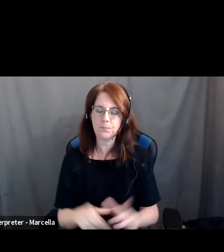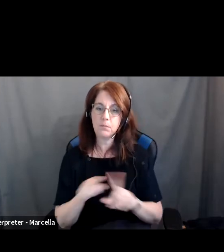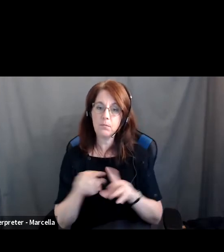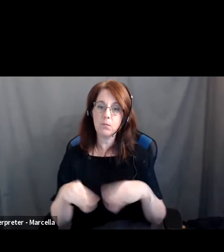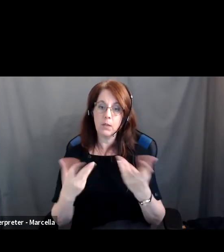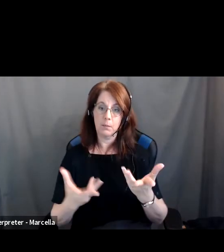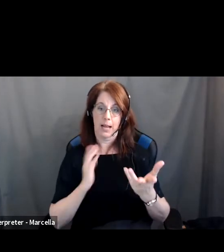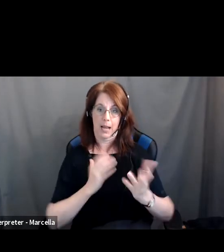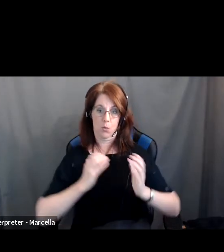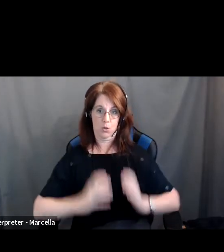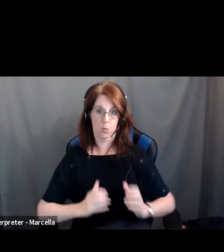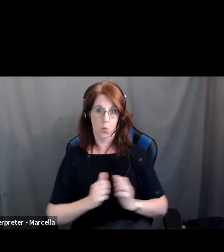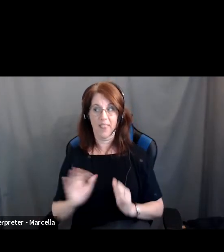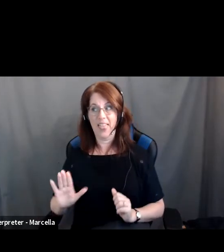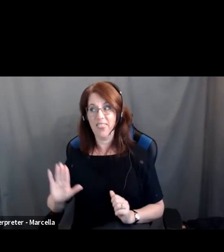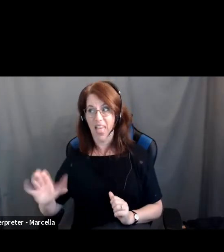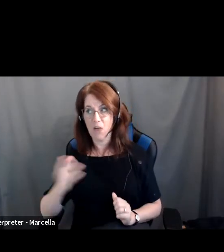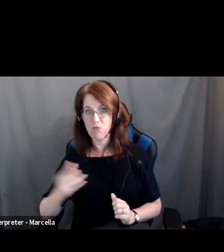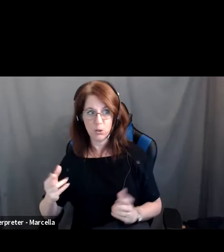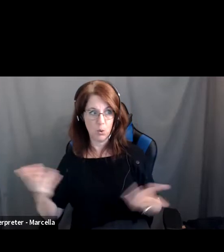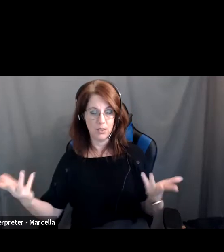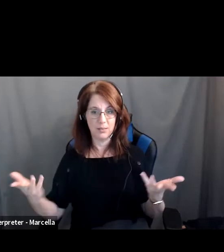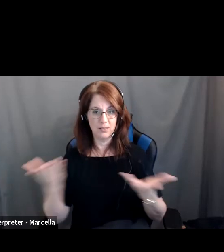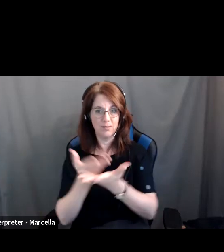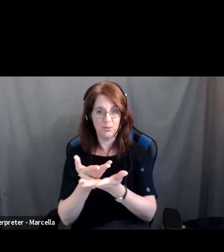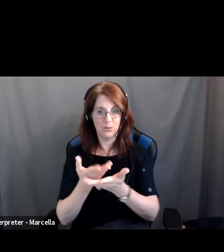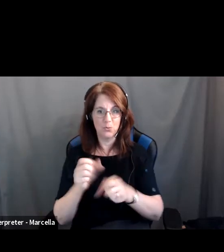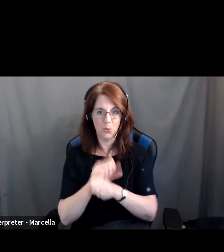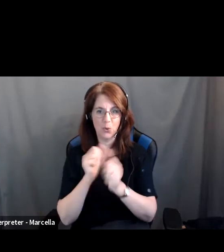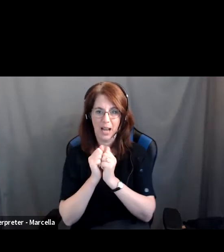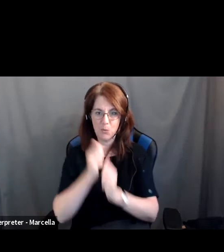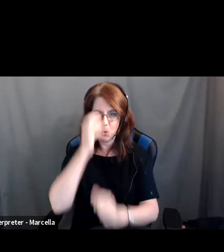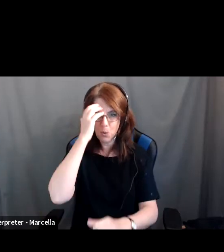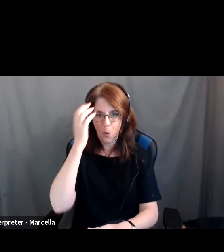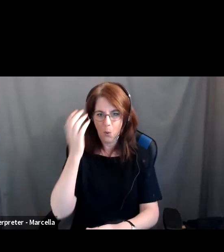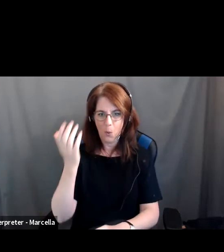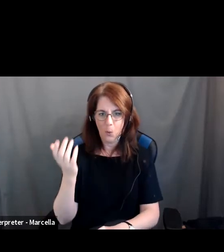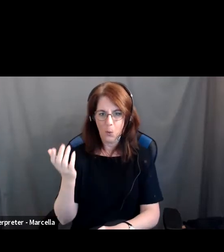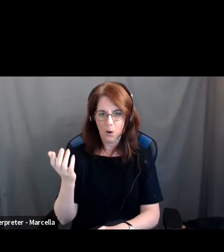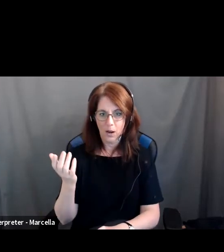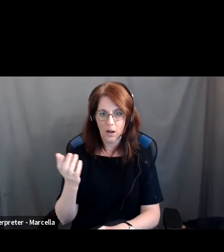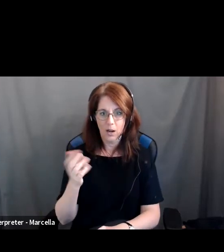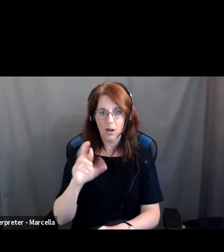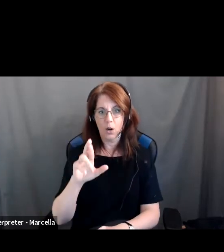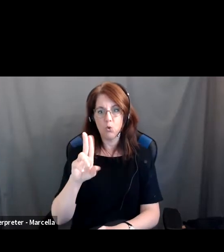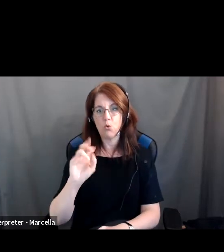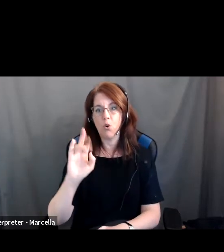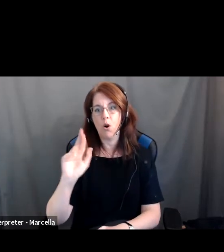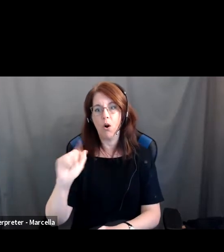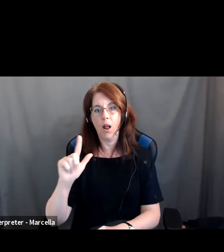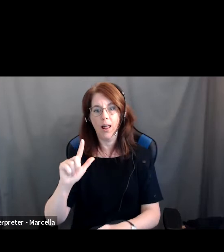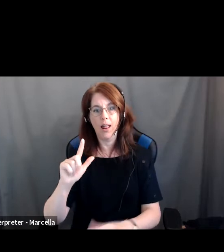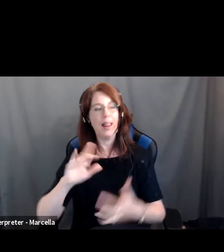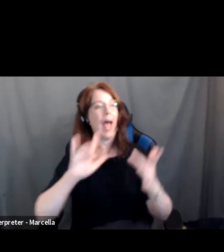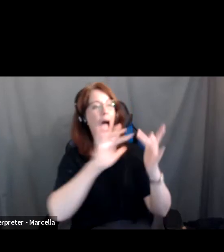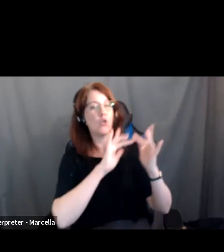consumers with their resources. So it's been wonderful to know that rural outreach is in our county